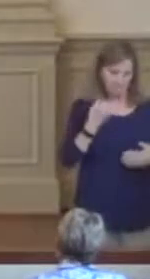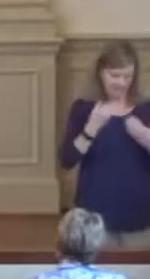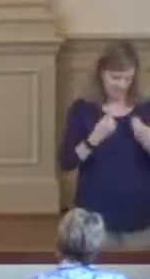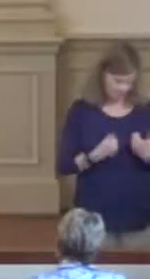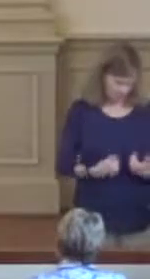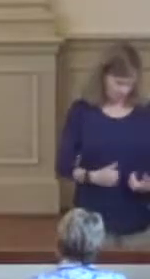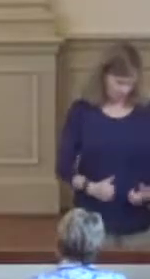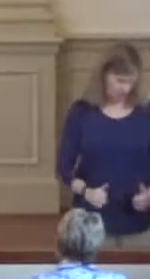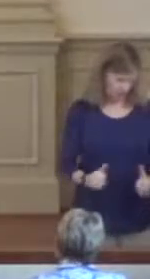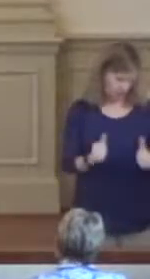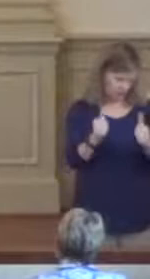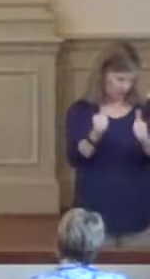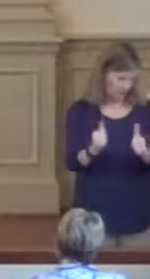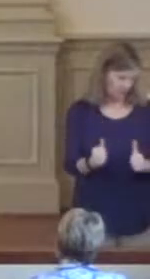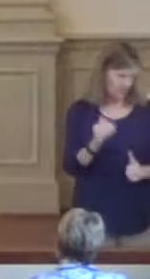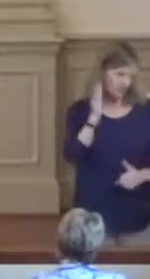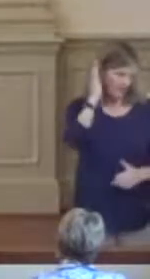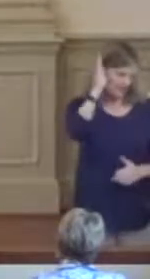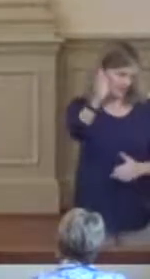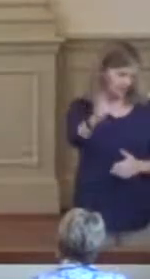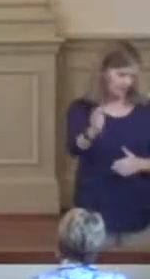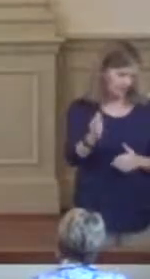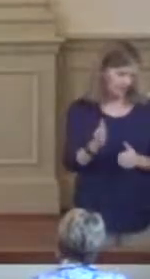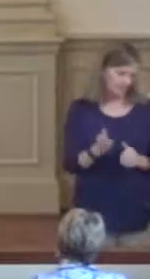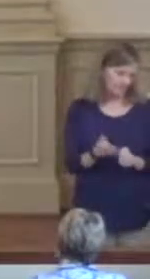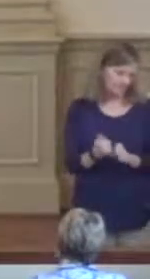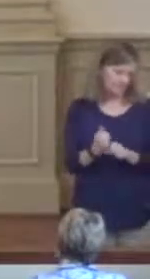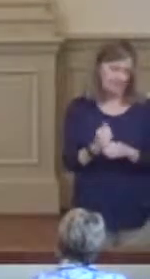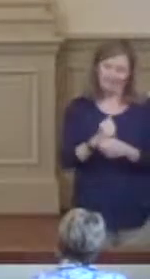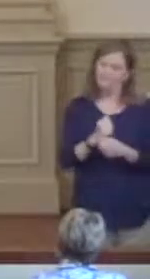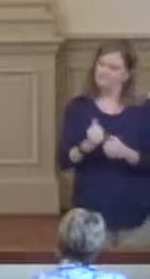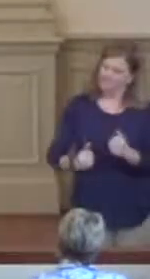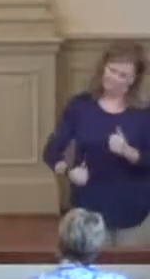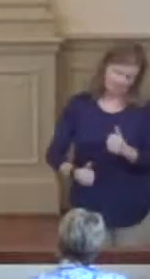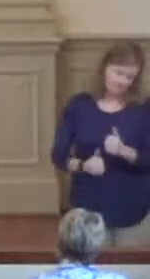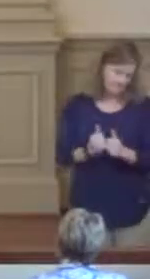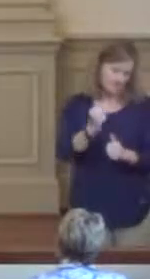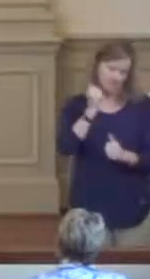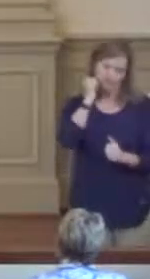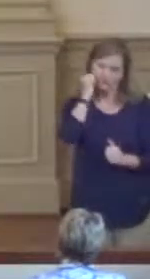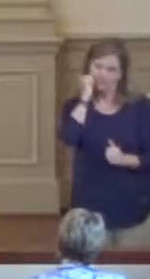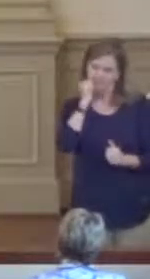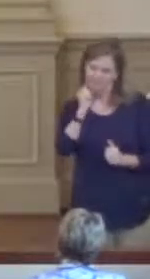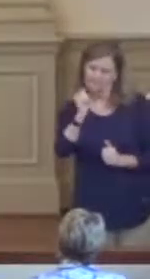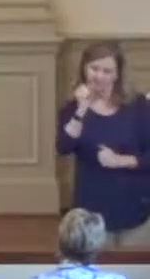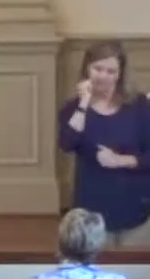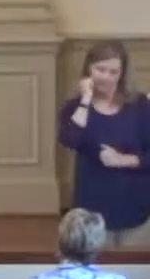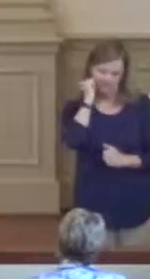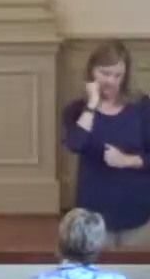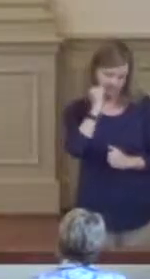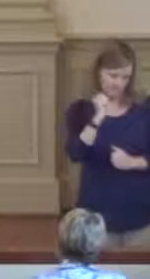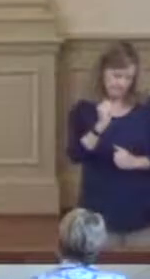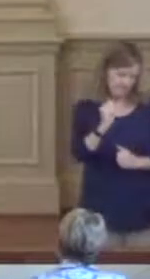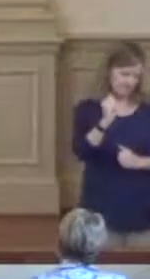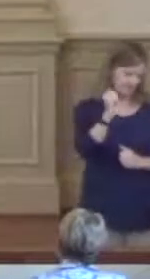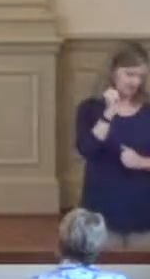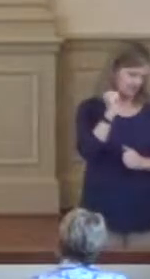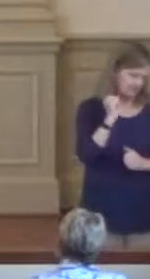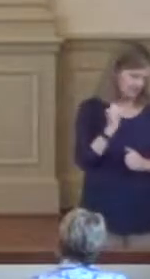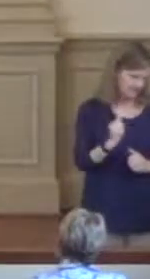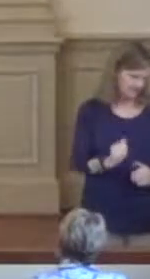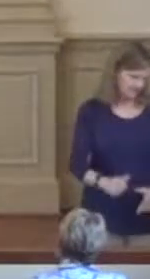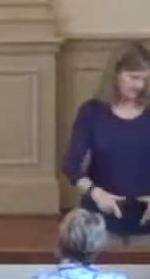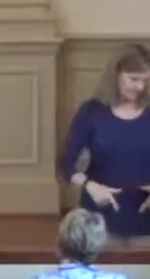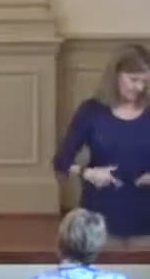If I could, I would make the most of my